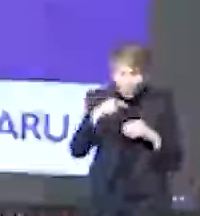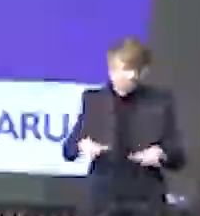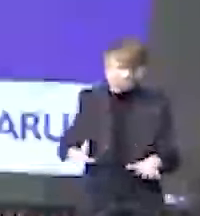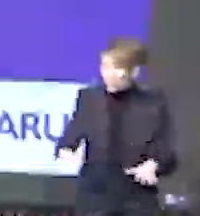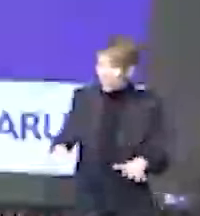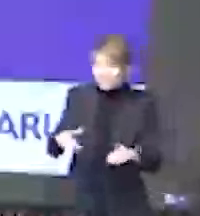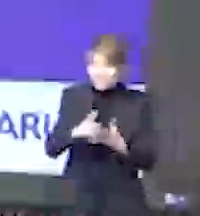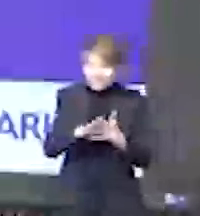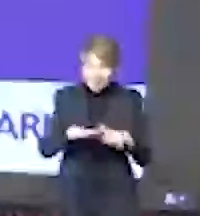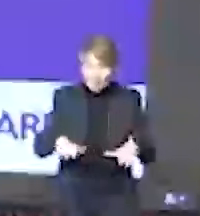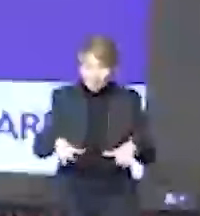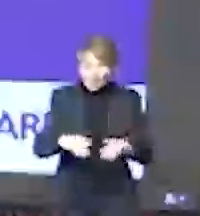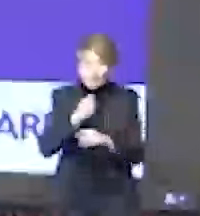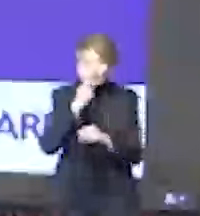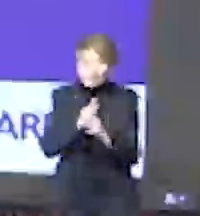because